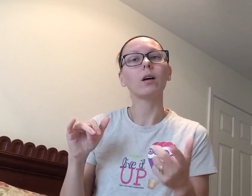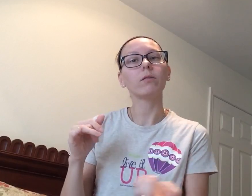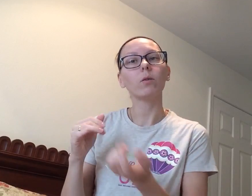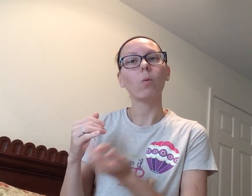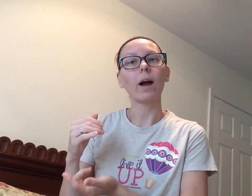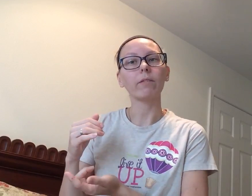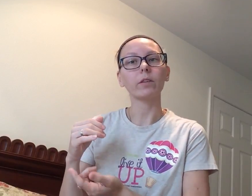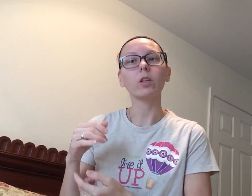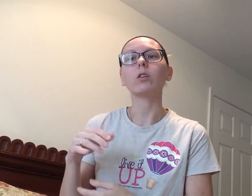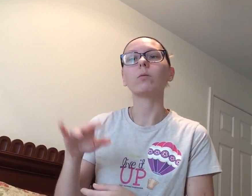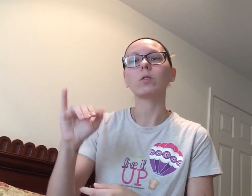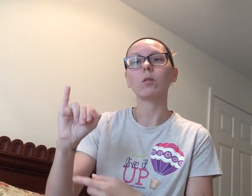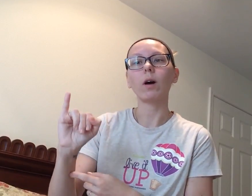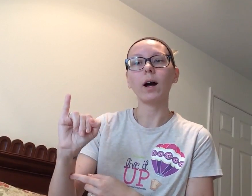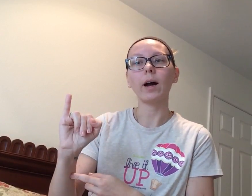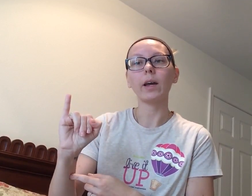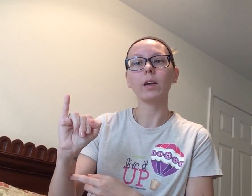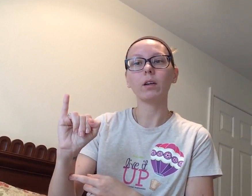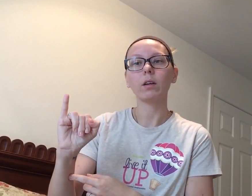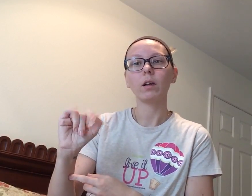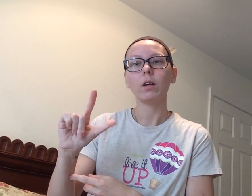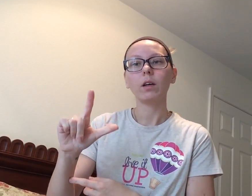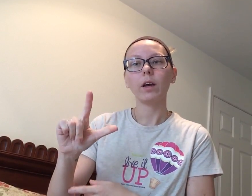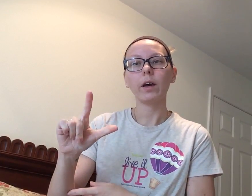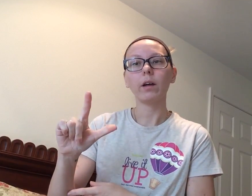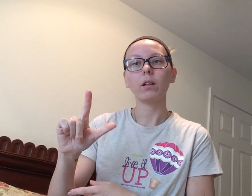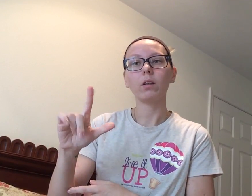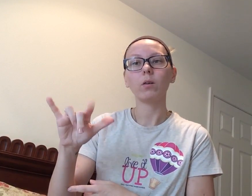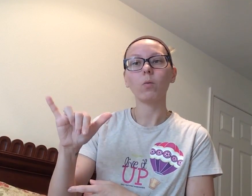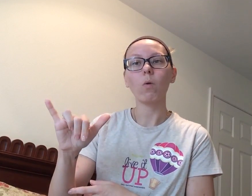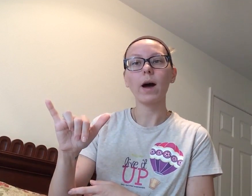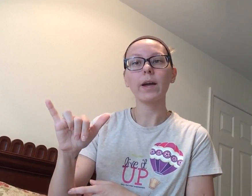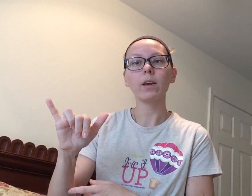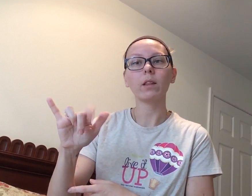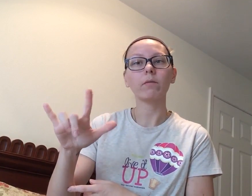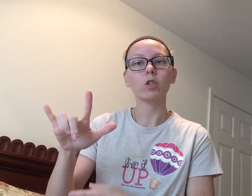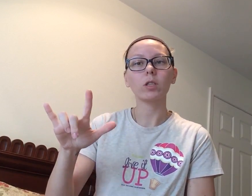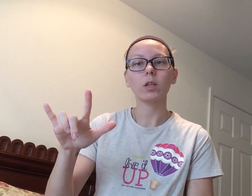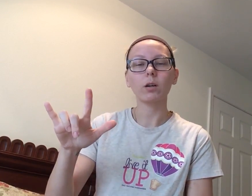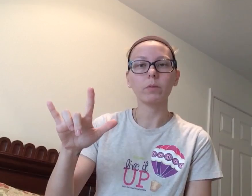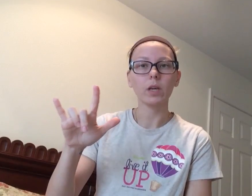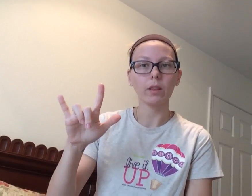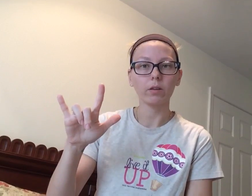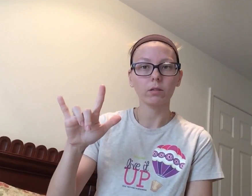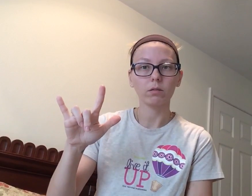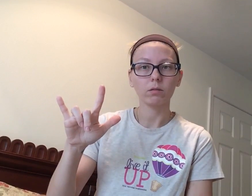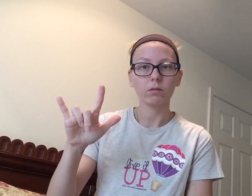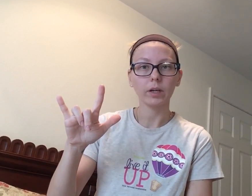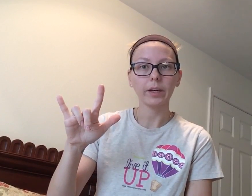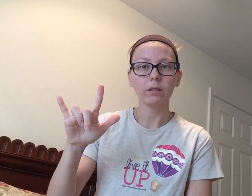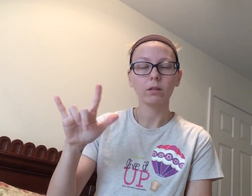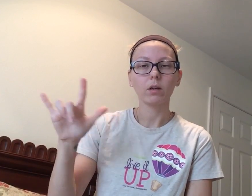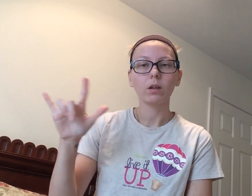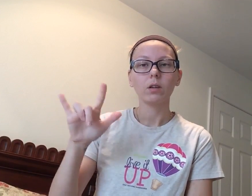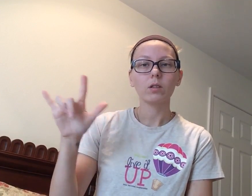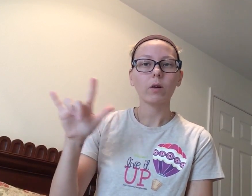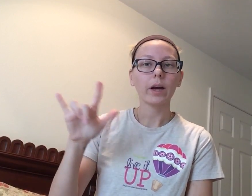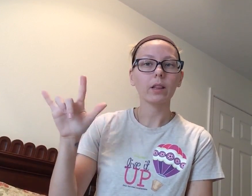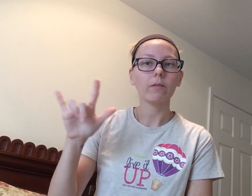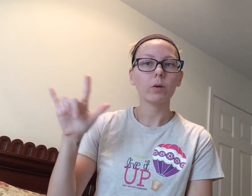love, Y for you. So I, L, Y, and they've just stuck them together. Okay, so I love you, and